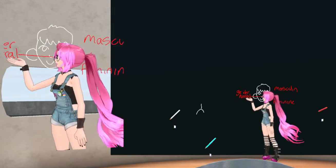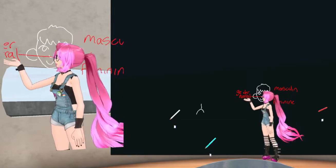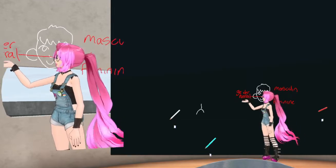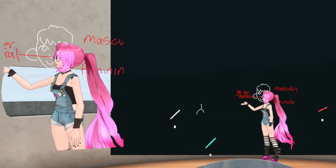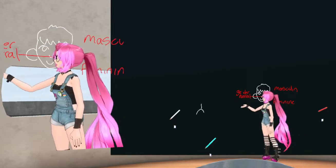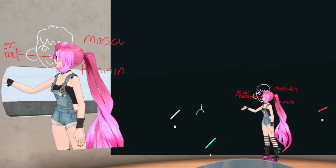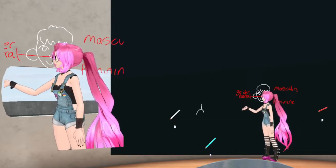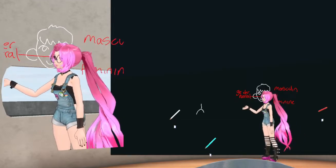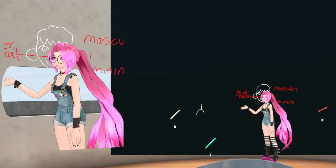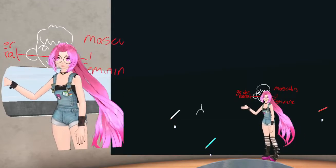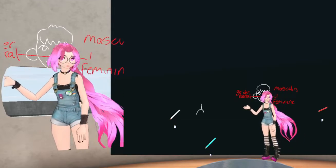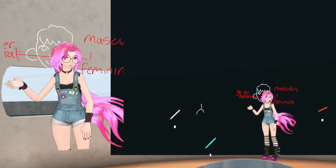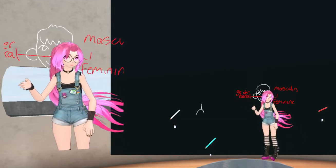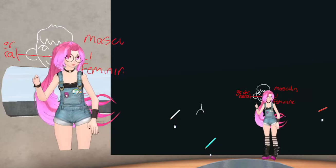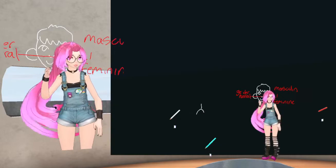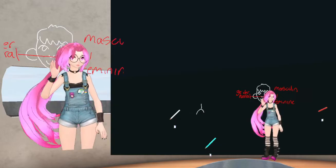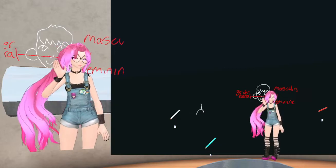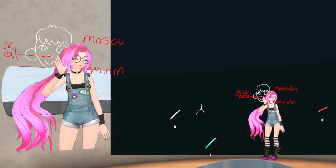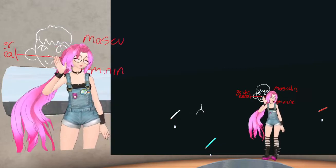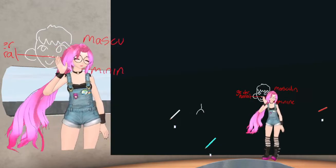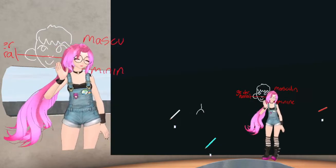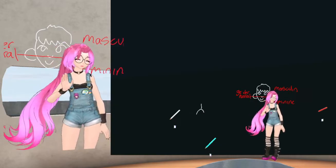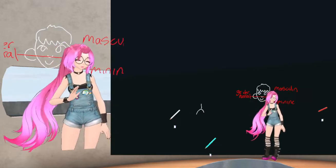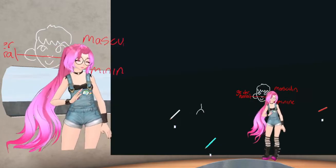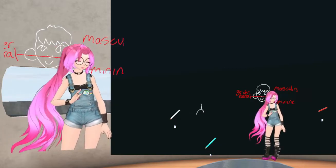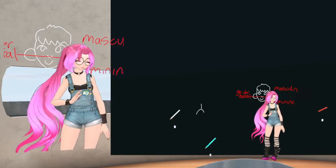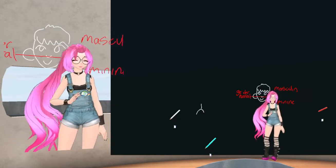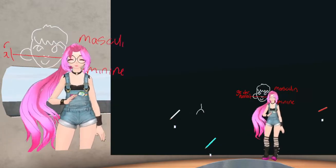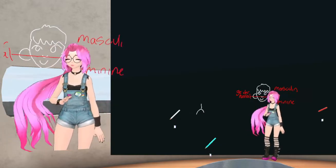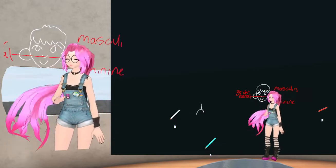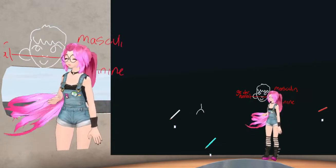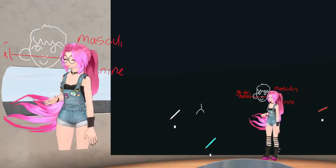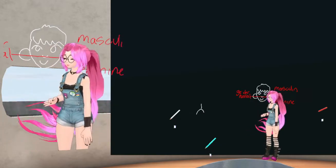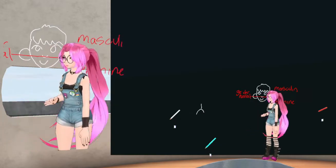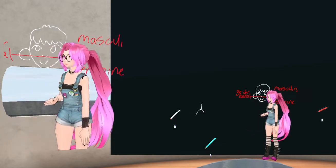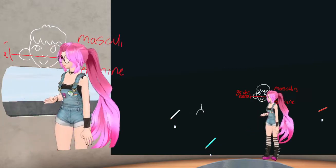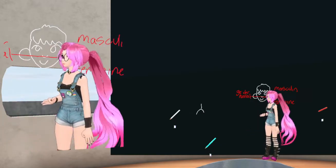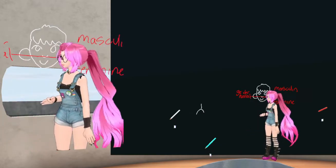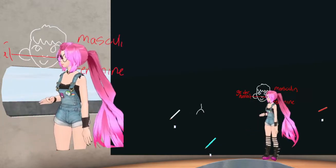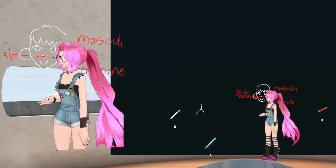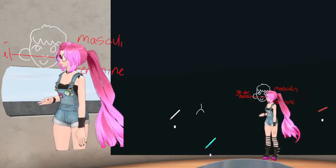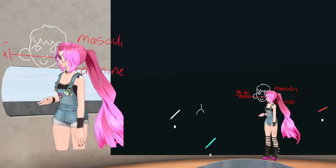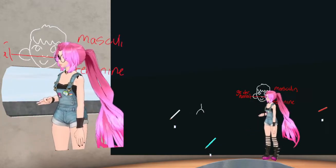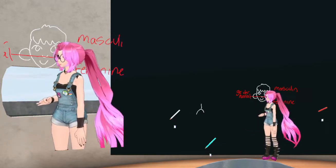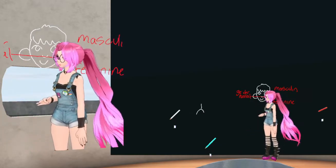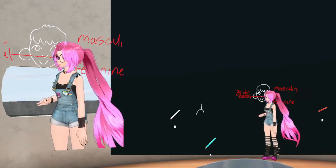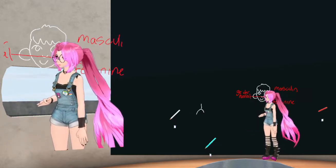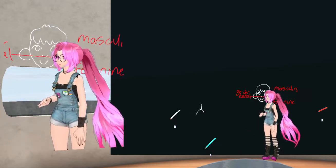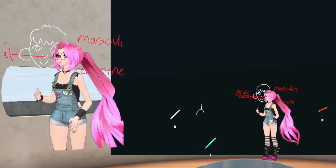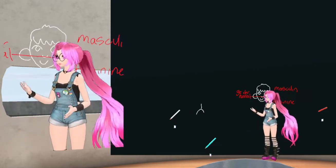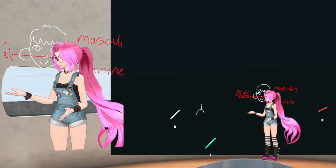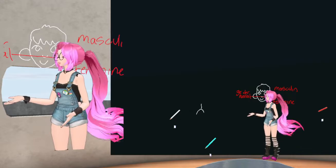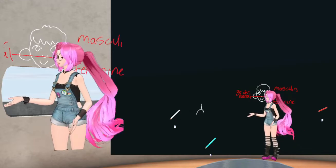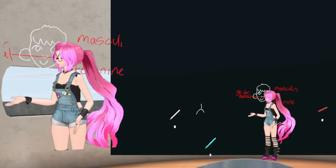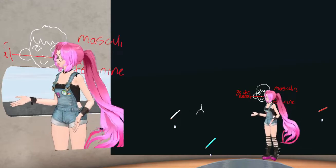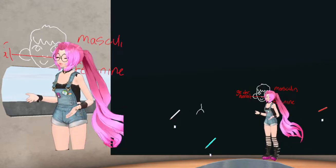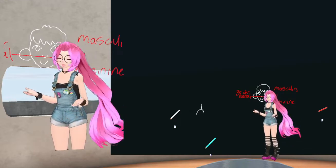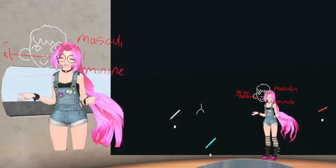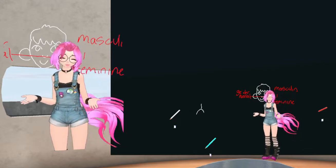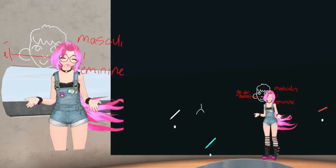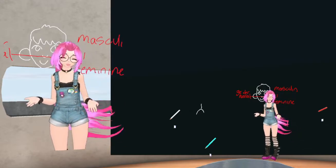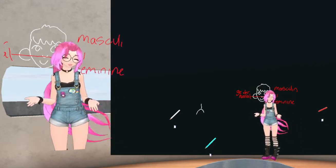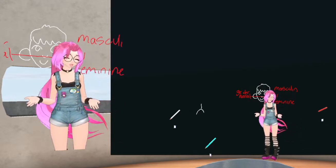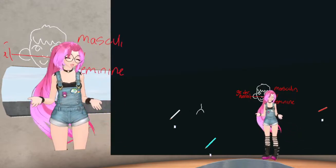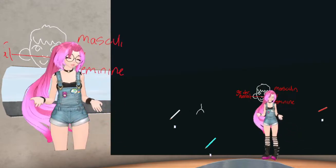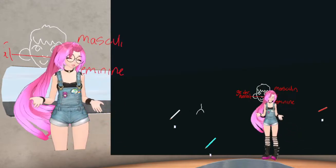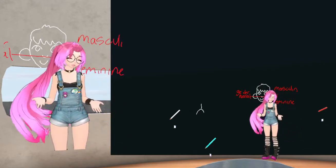like gender neutral person. Like, It's like you read out of a book this person named Alex. It doesn't say whether it's a he or she. So this person named Alice,